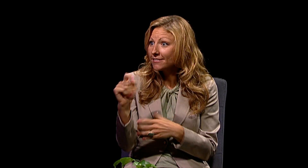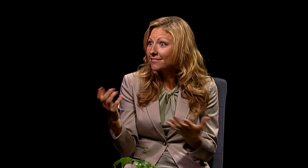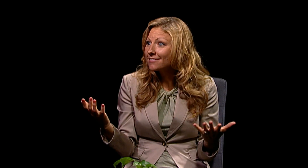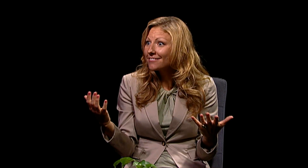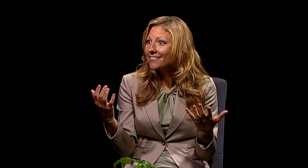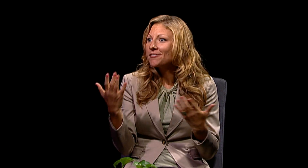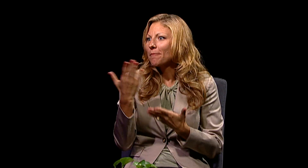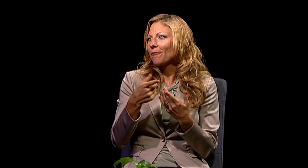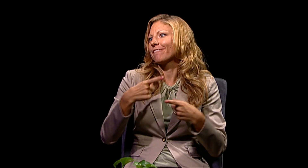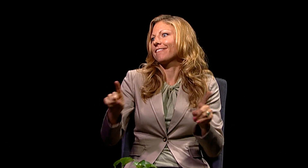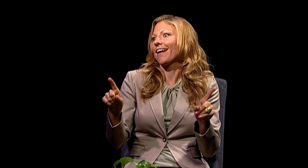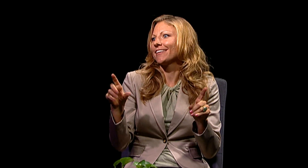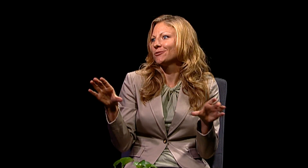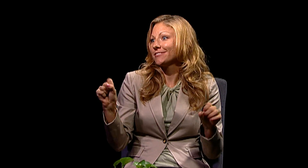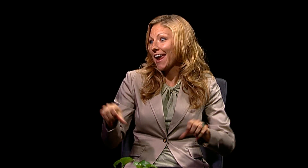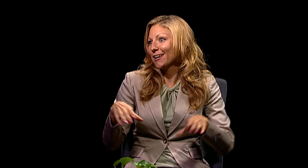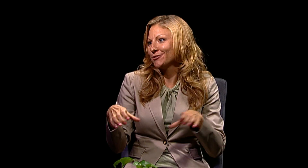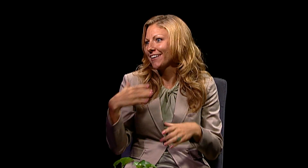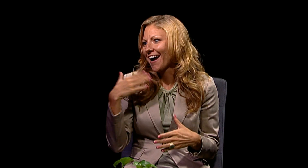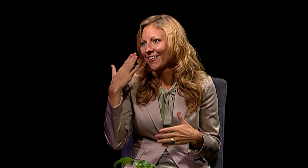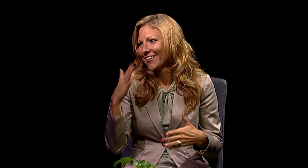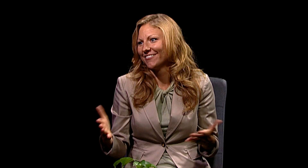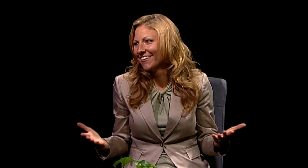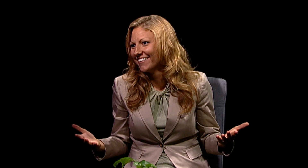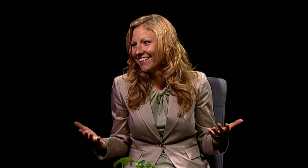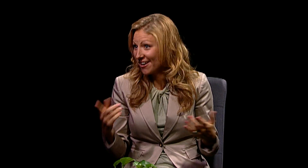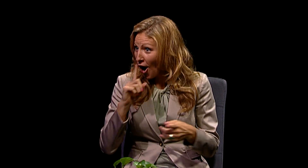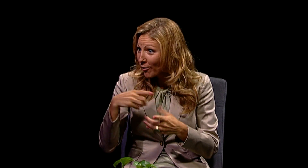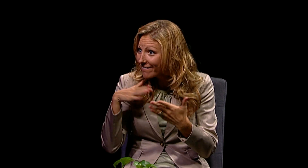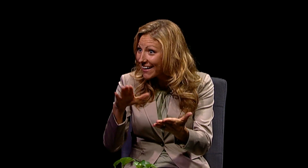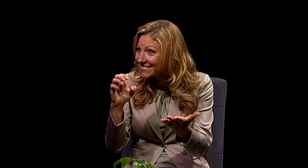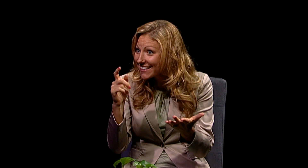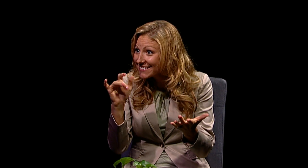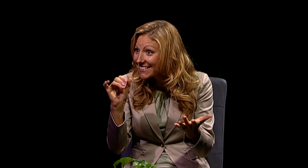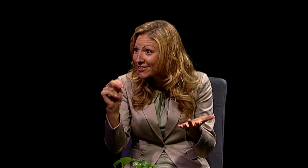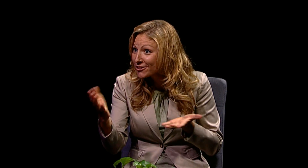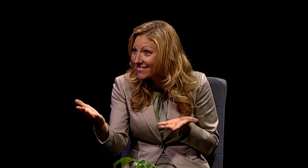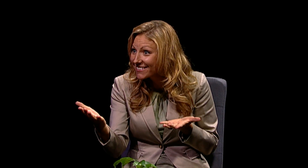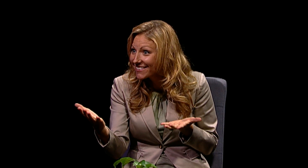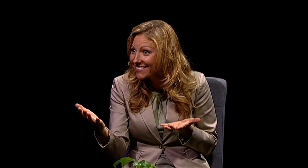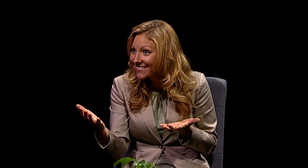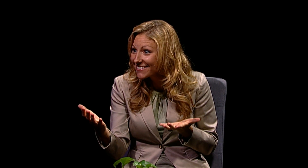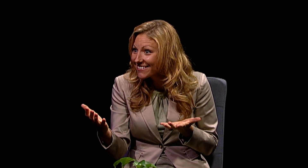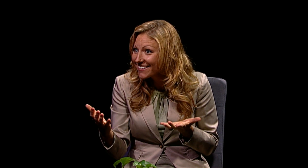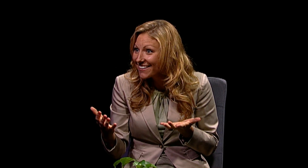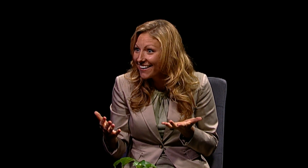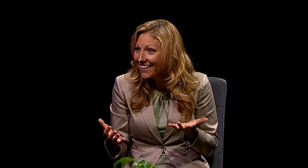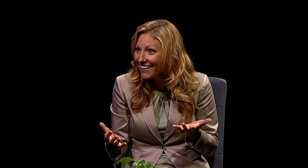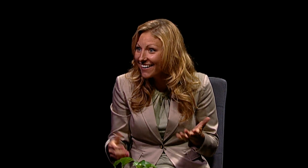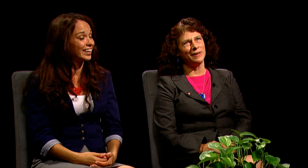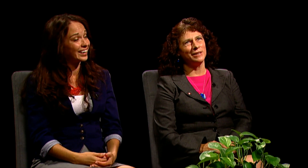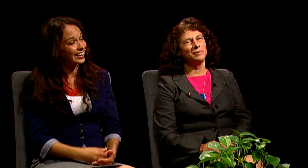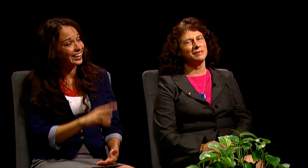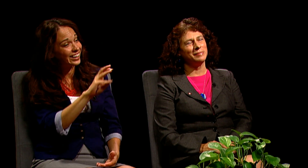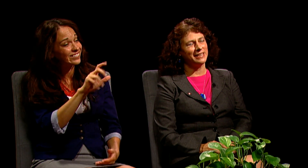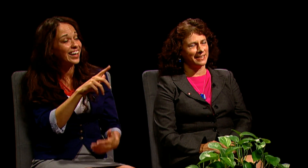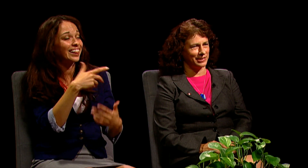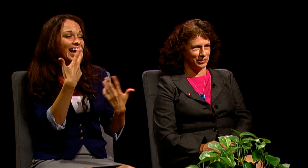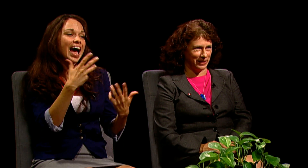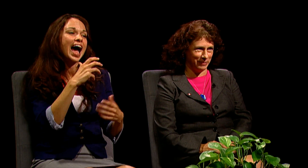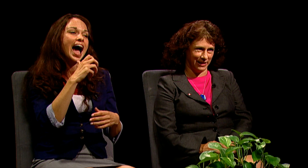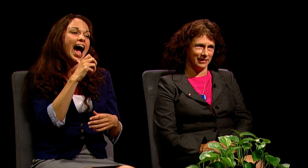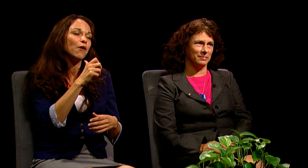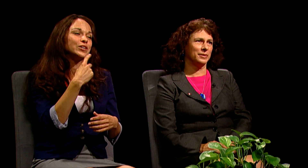to, let them know that we're going to become extinct or something that extreme. I don't know. Are we facing extinction? Well, I wouldn't be